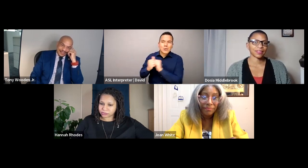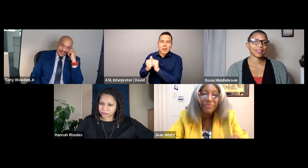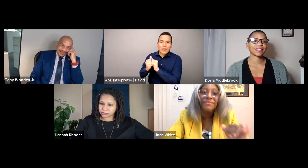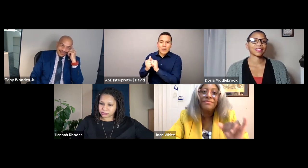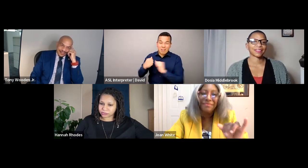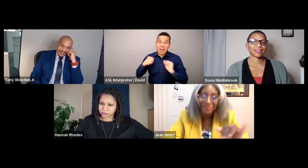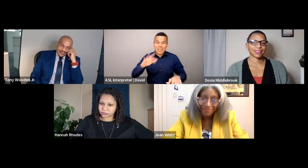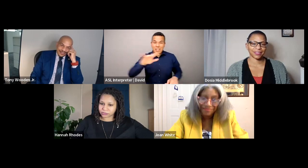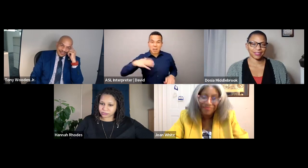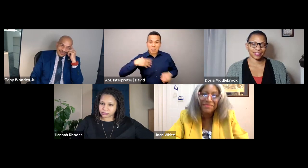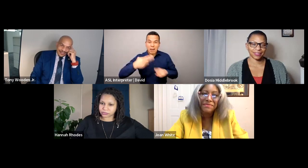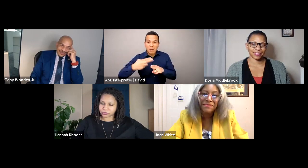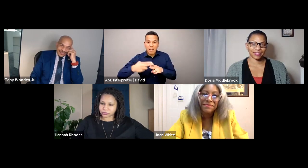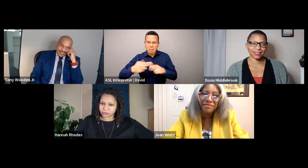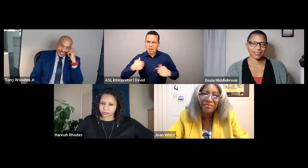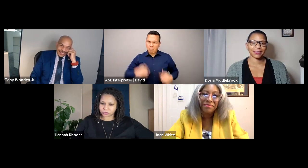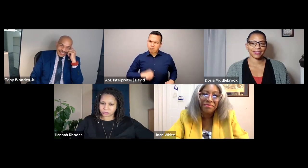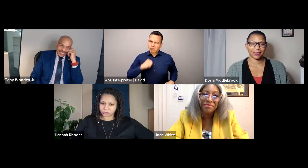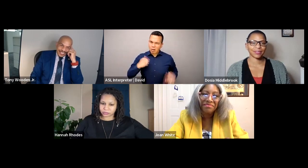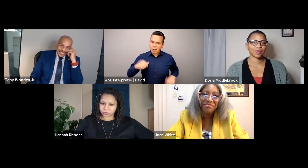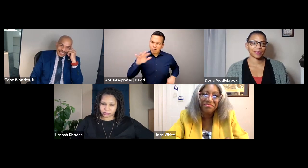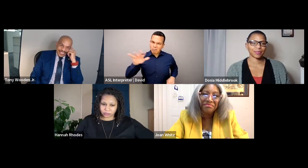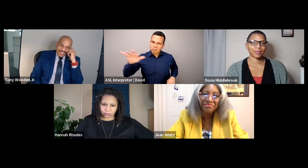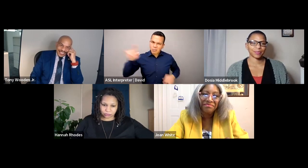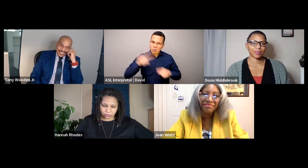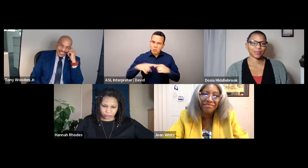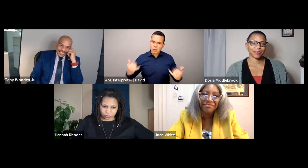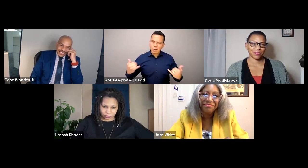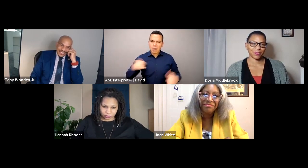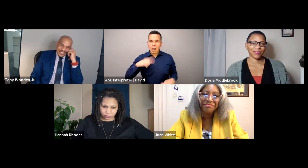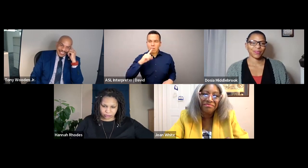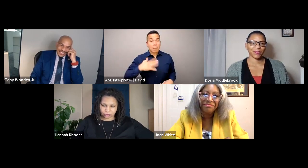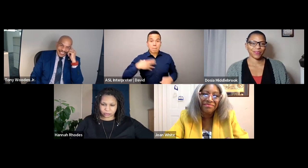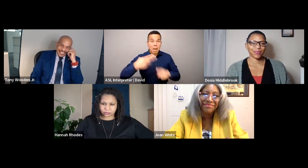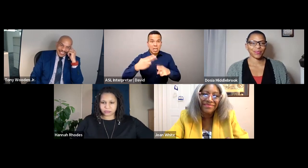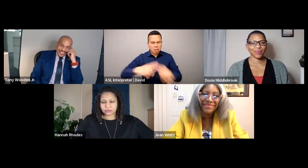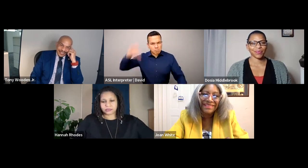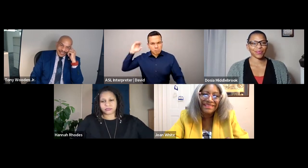name, and I take pride in that to this day. I really do. And my name is Orin.